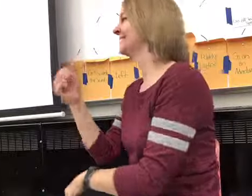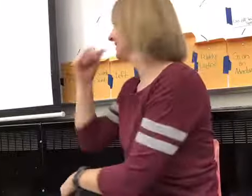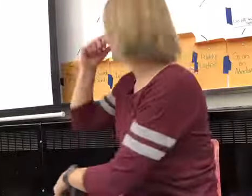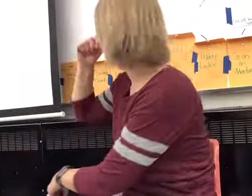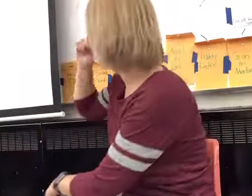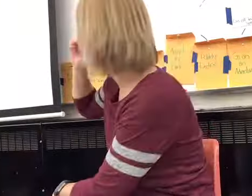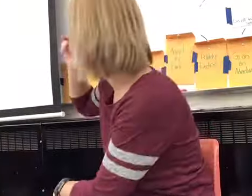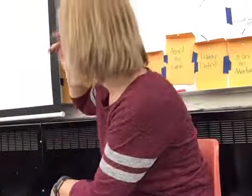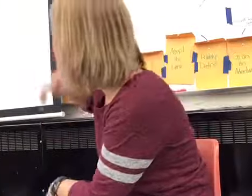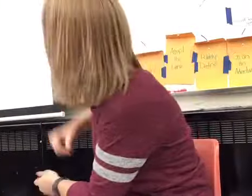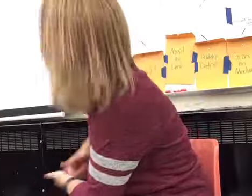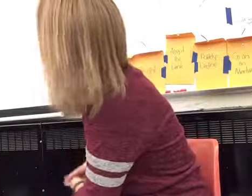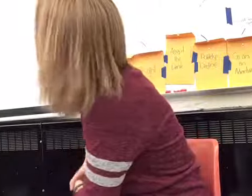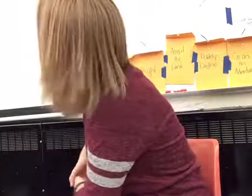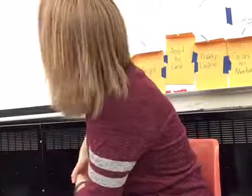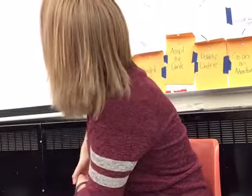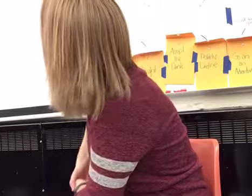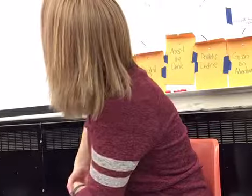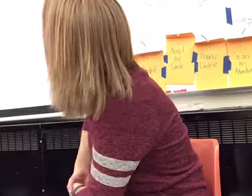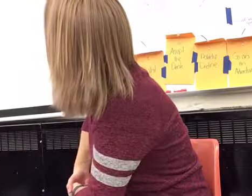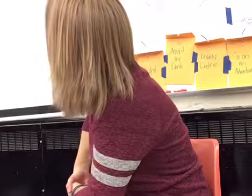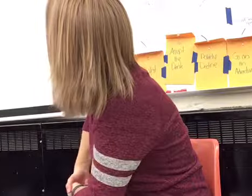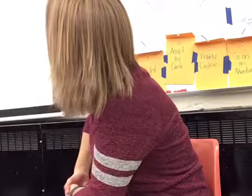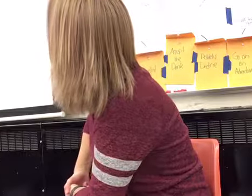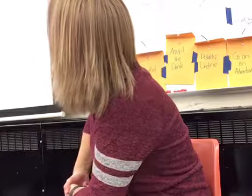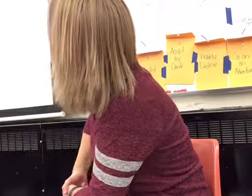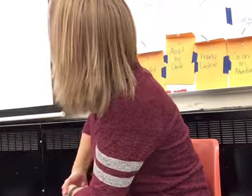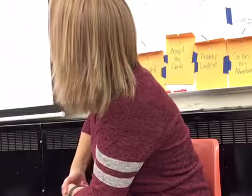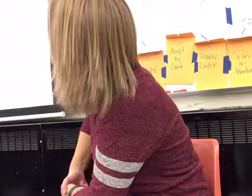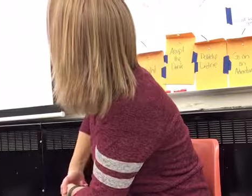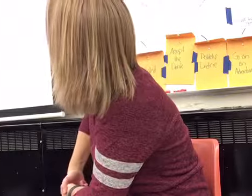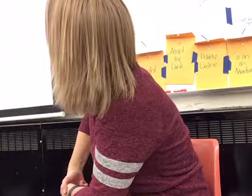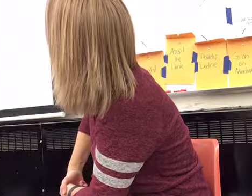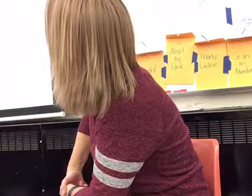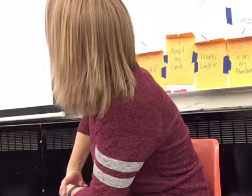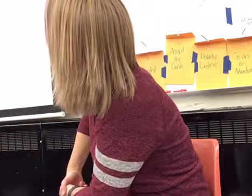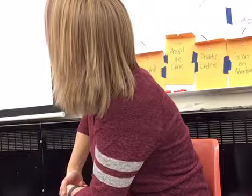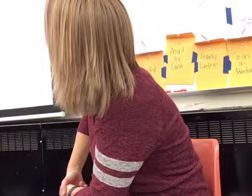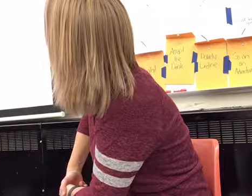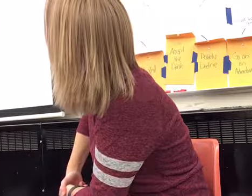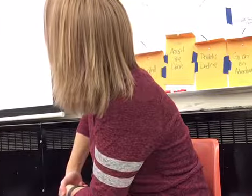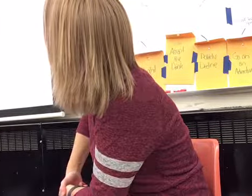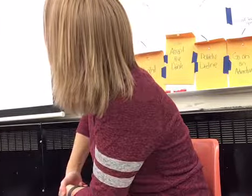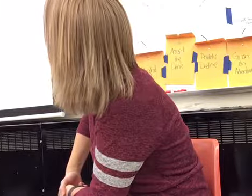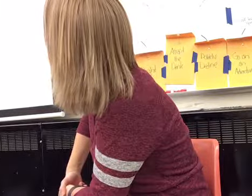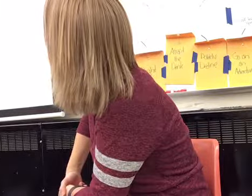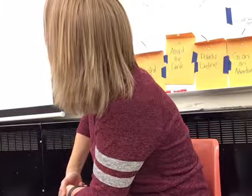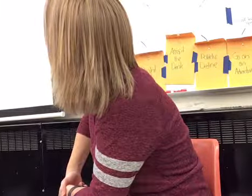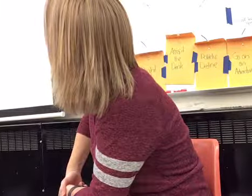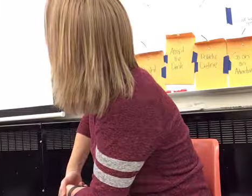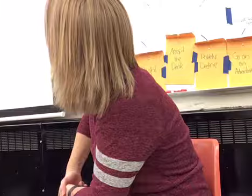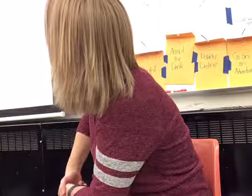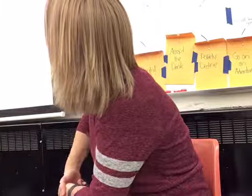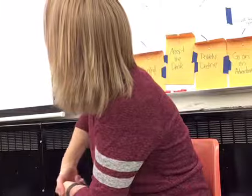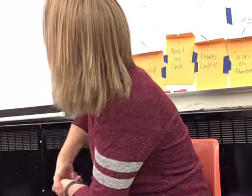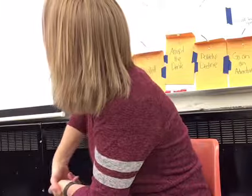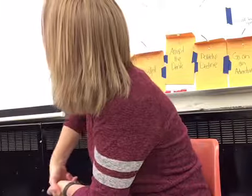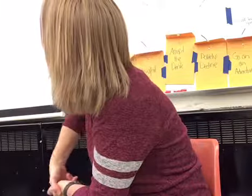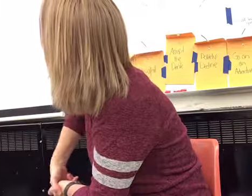some smogs are Thors and some Thors are Thrains, then some smogs are definitely Thrains. This statement is